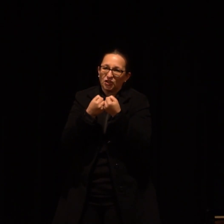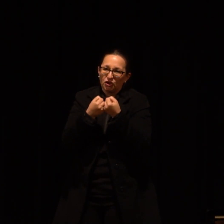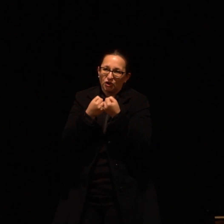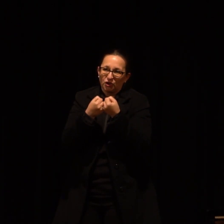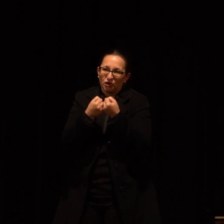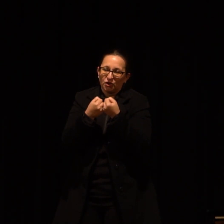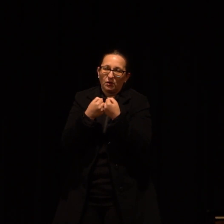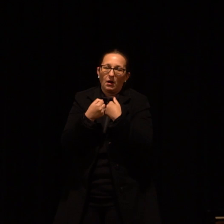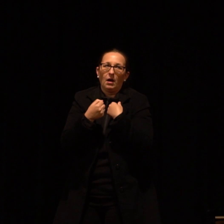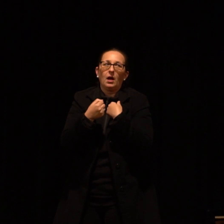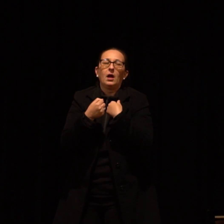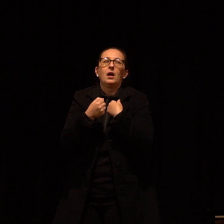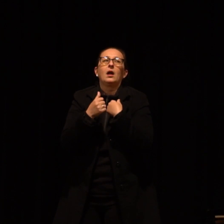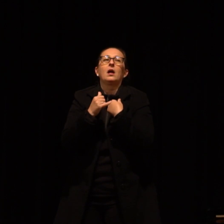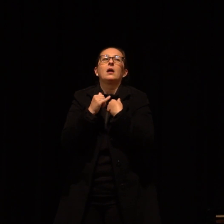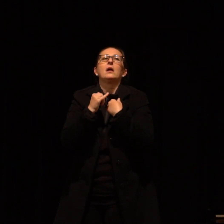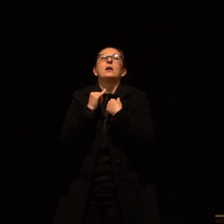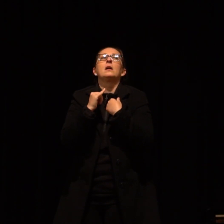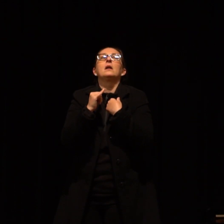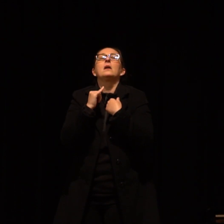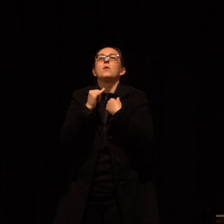our bus crashed.